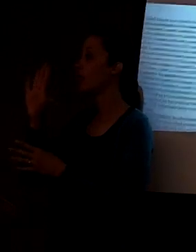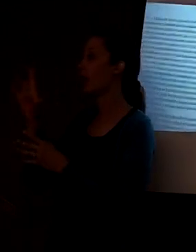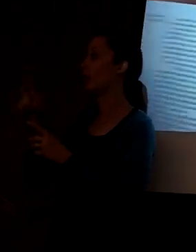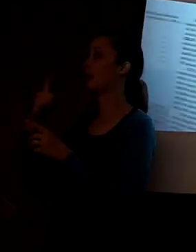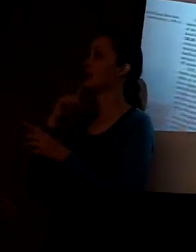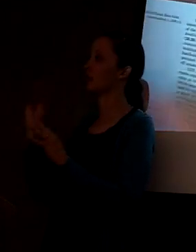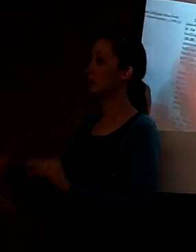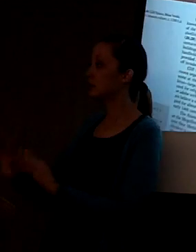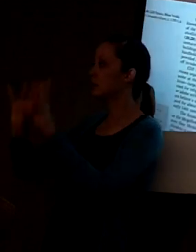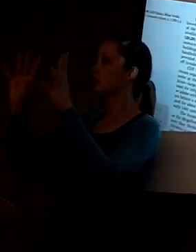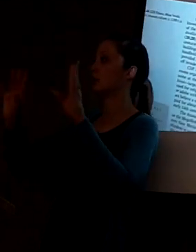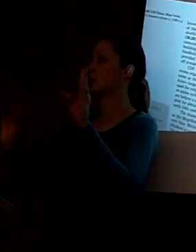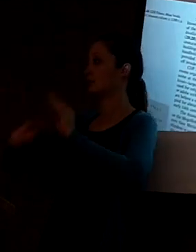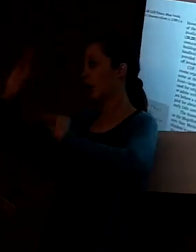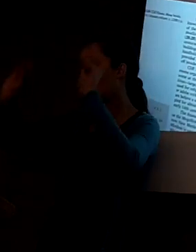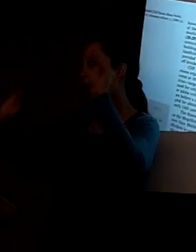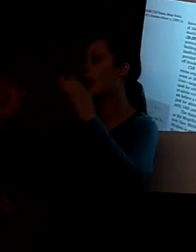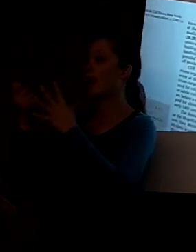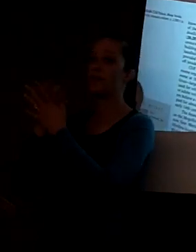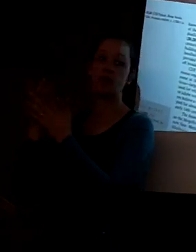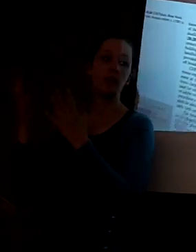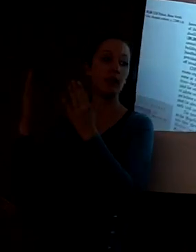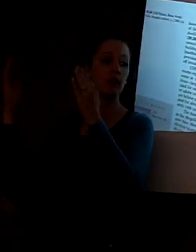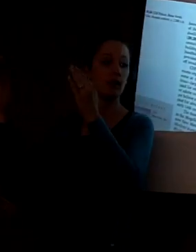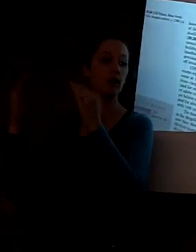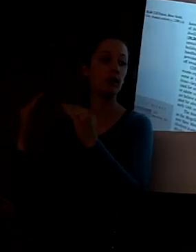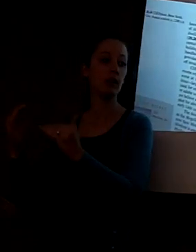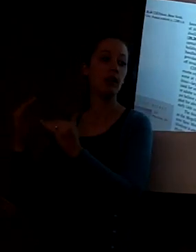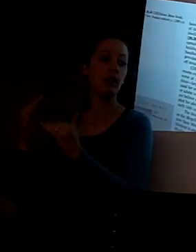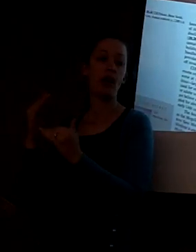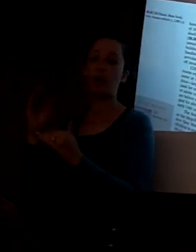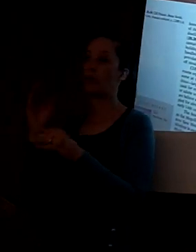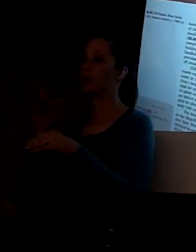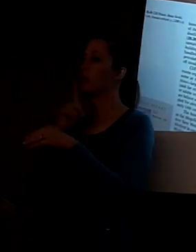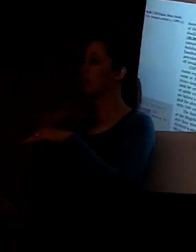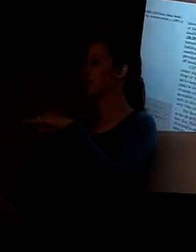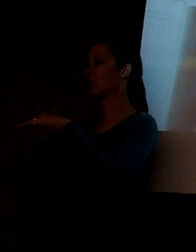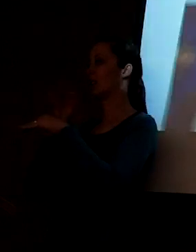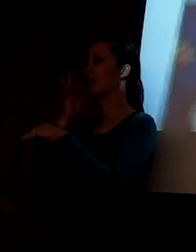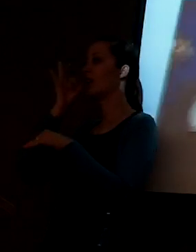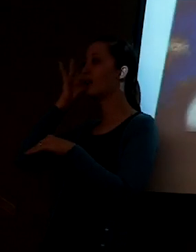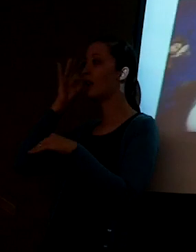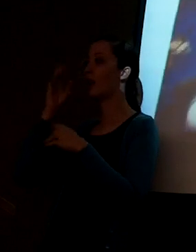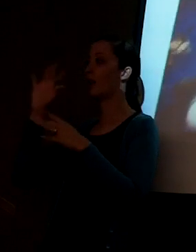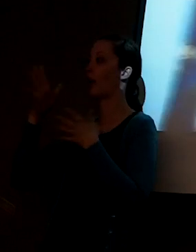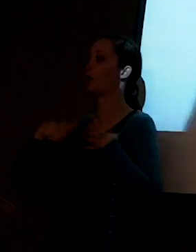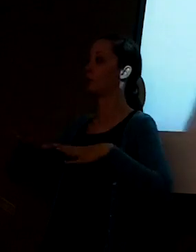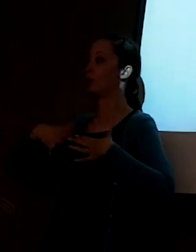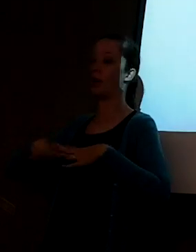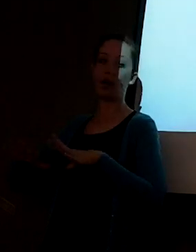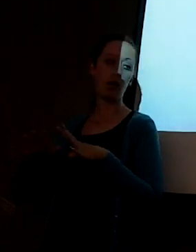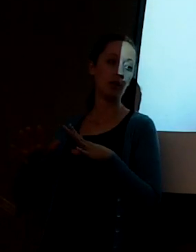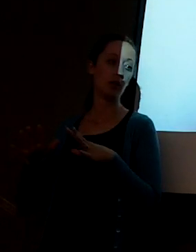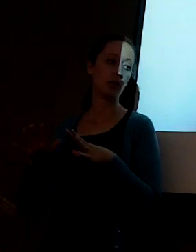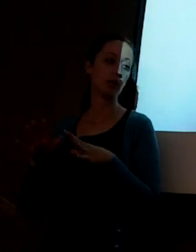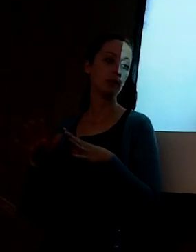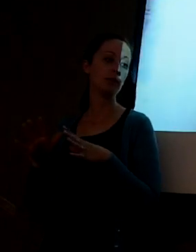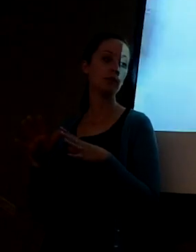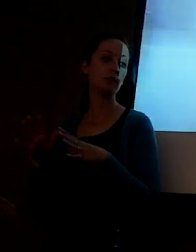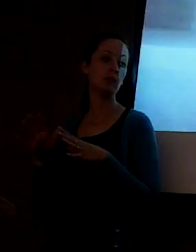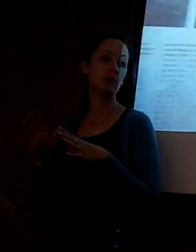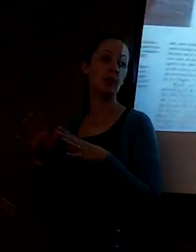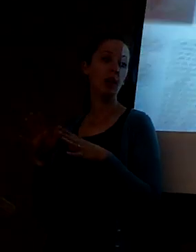also. And then we looked at a little bit of the Indians and some of their wares. And then we picked back up